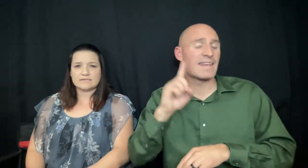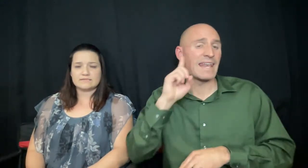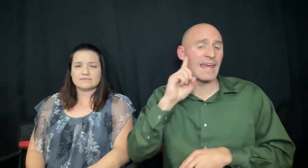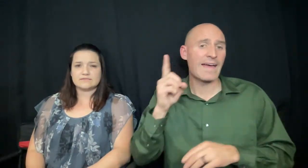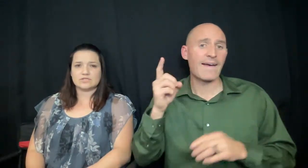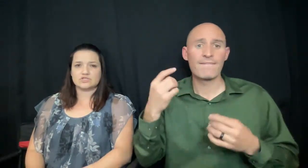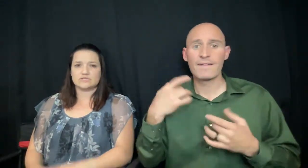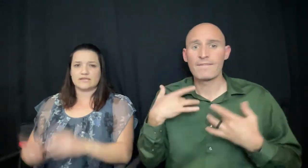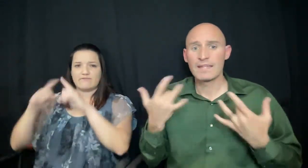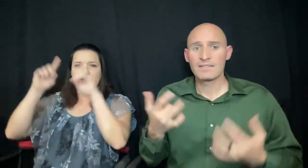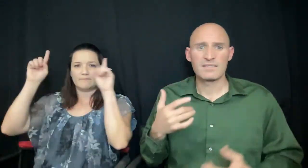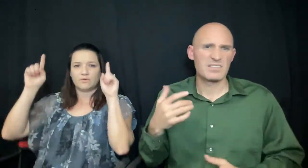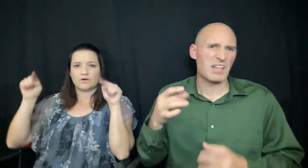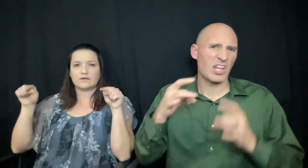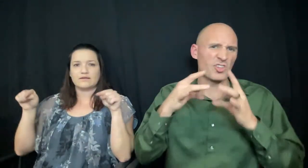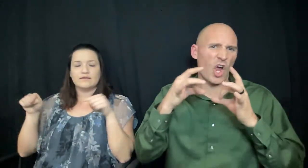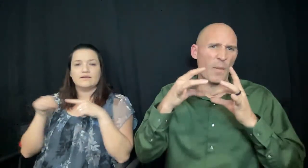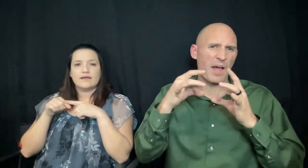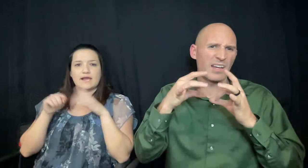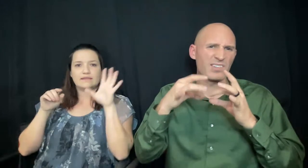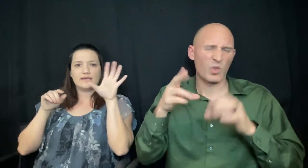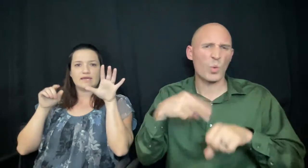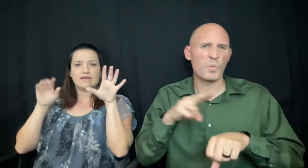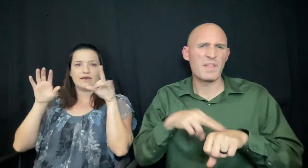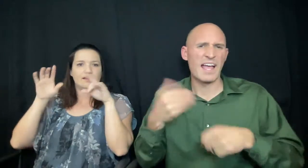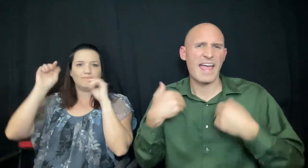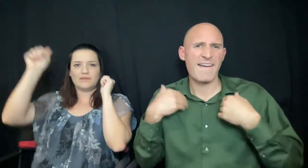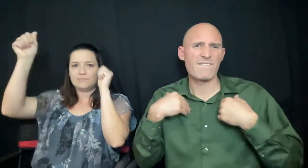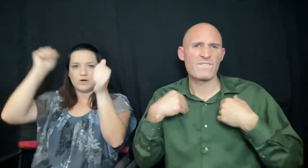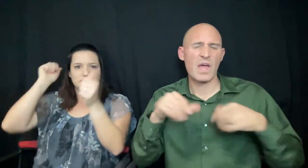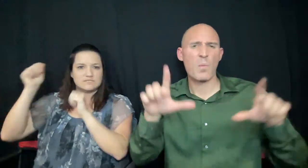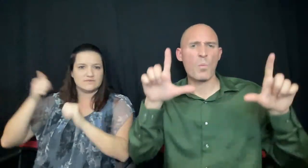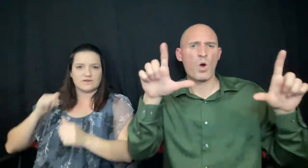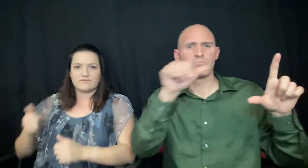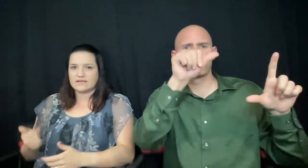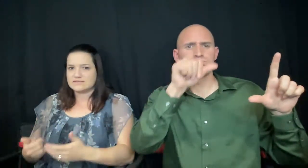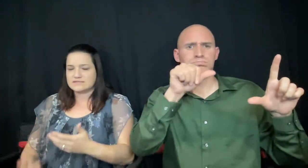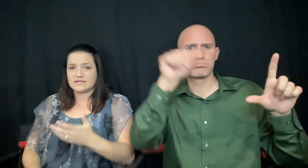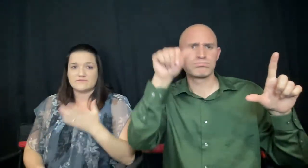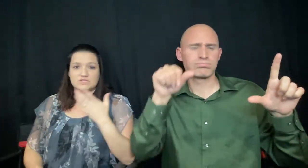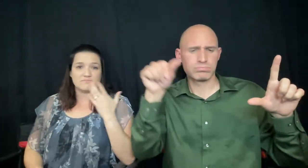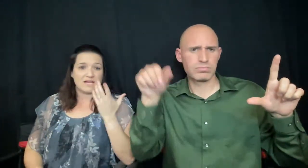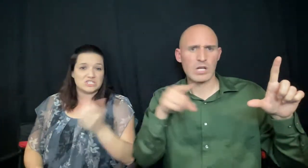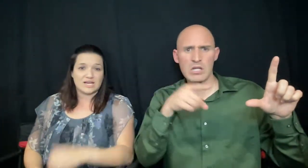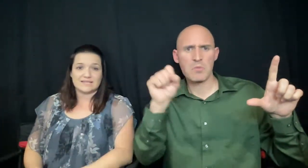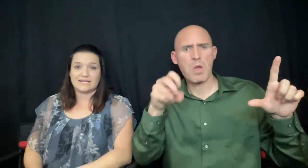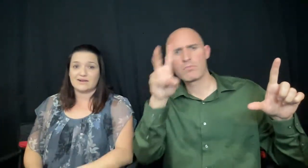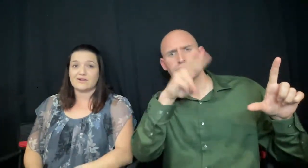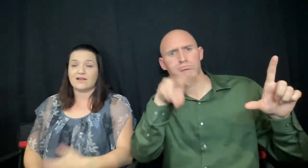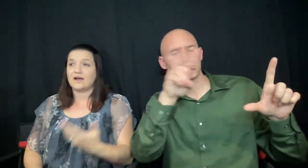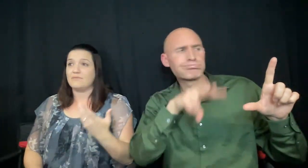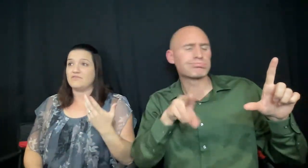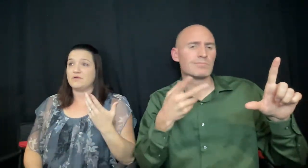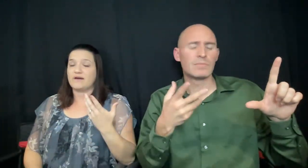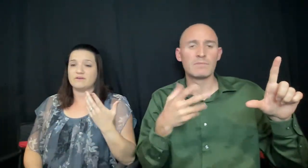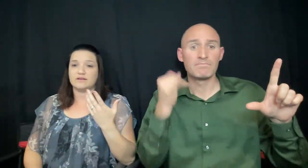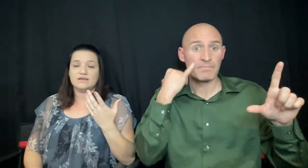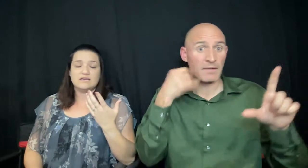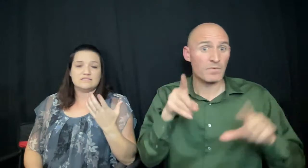Starbucks, usually they have like a board, and they'll post different events and stuff. So you might check there. If you have a deaf